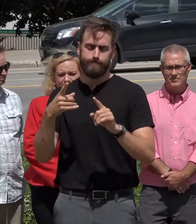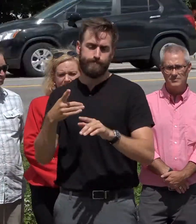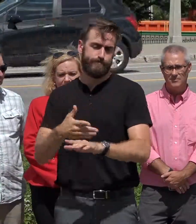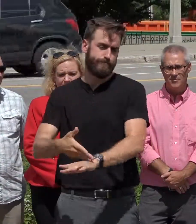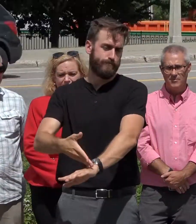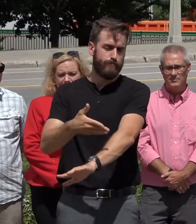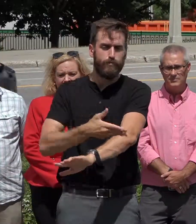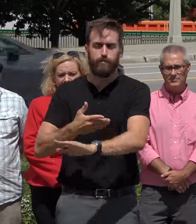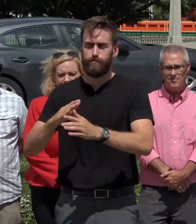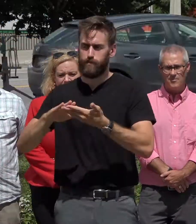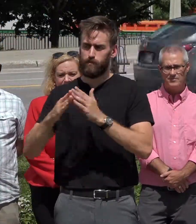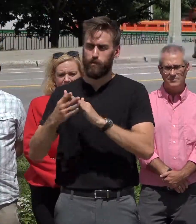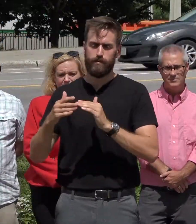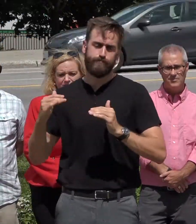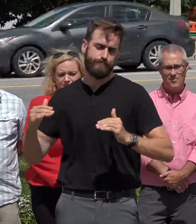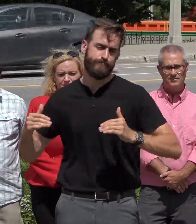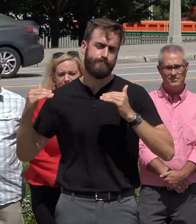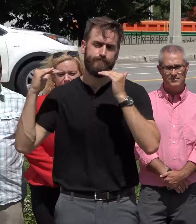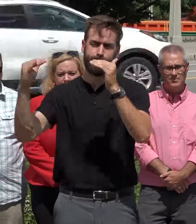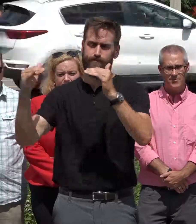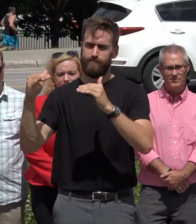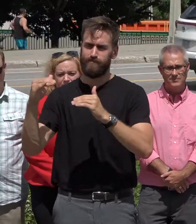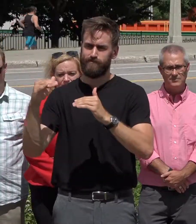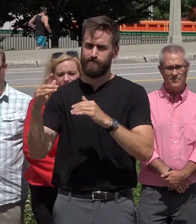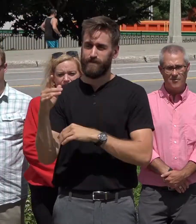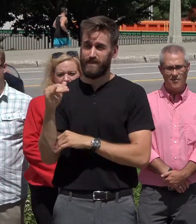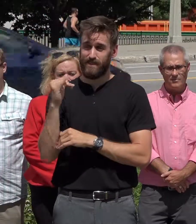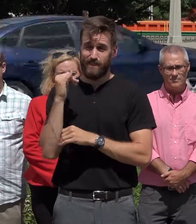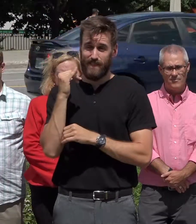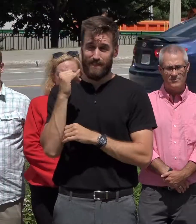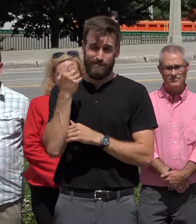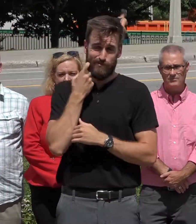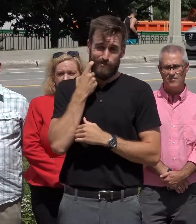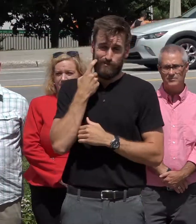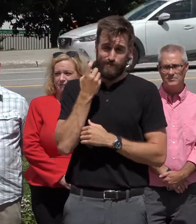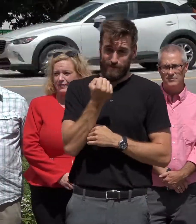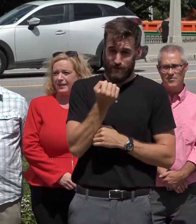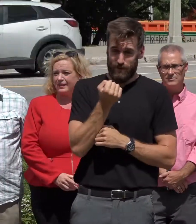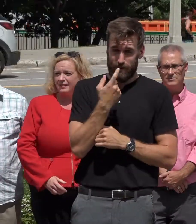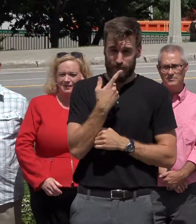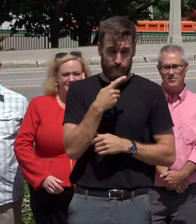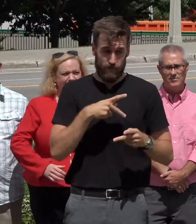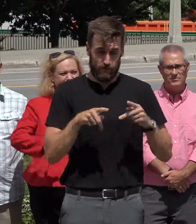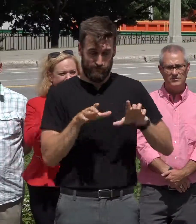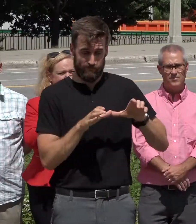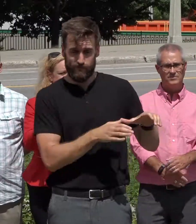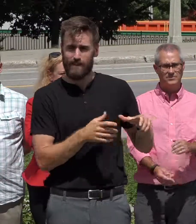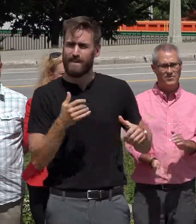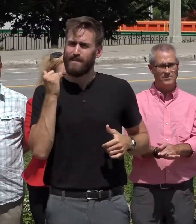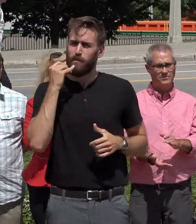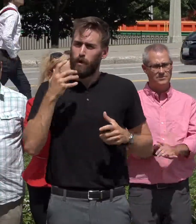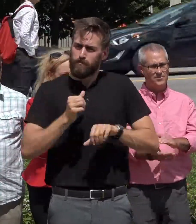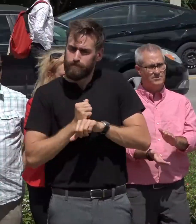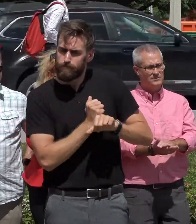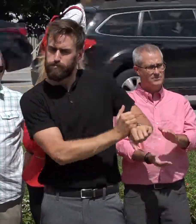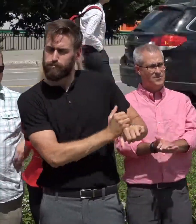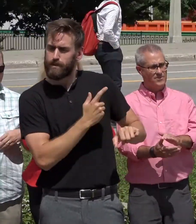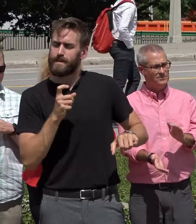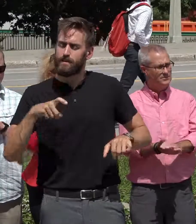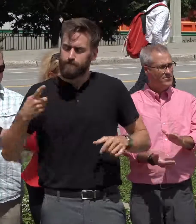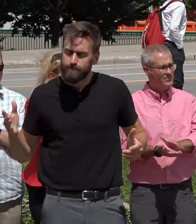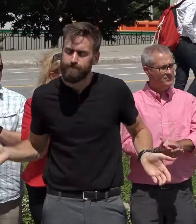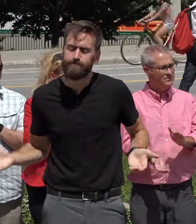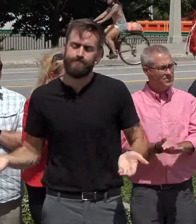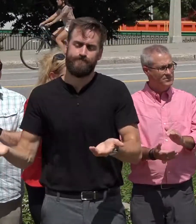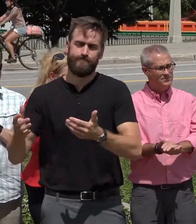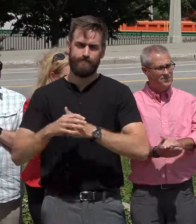to fight the type of ugly fascism we saw this past weekend. In the end, love does conquer hate.